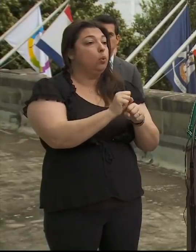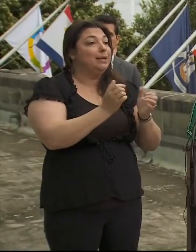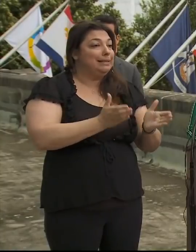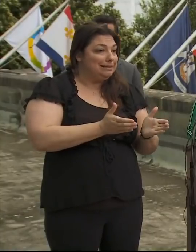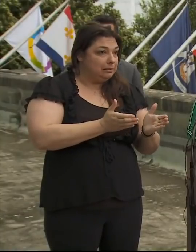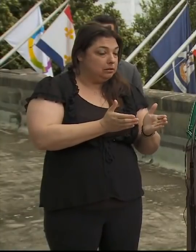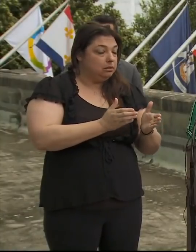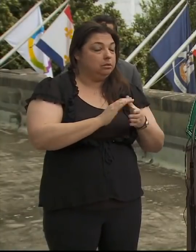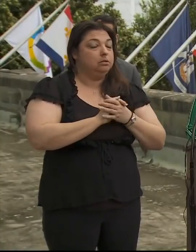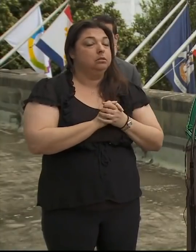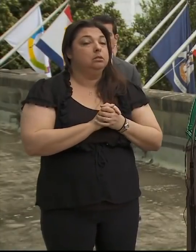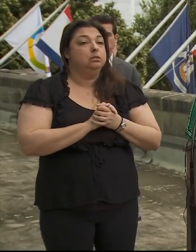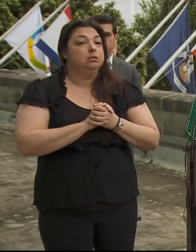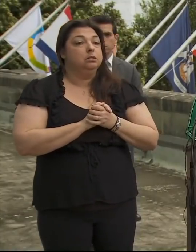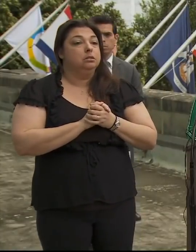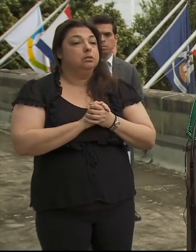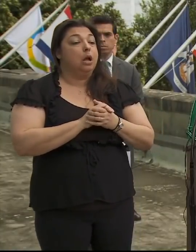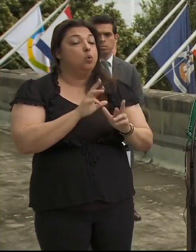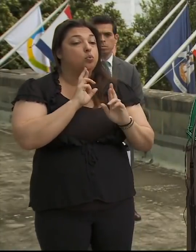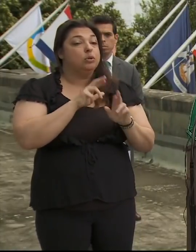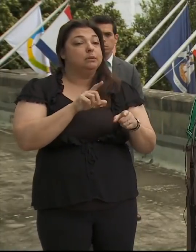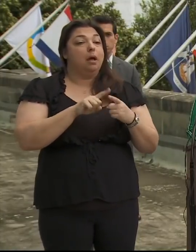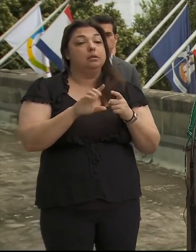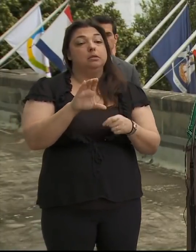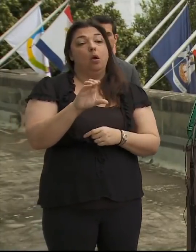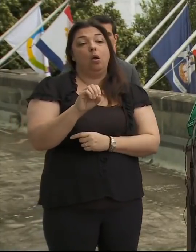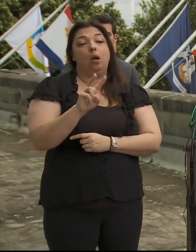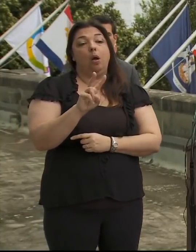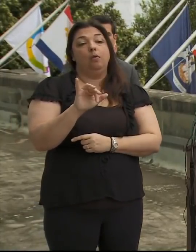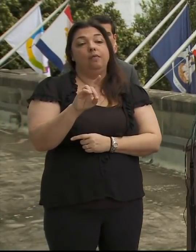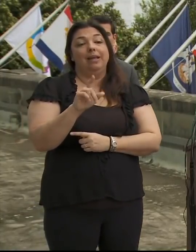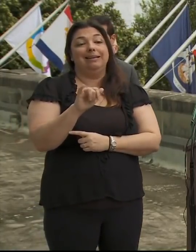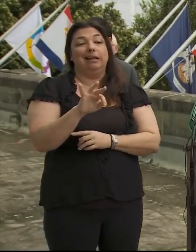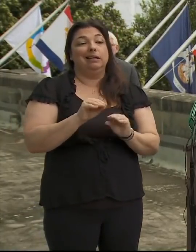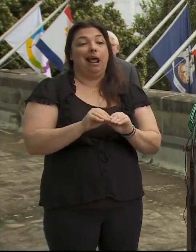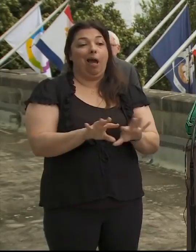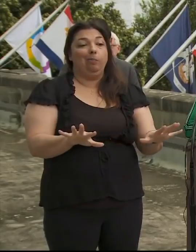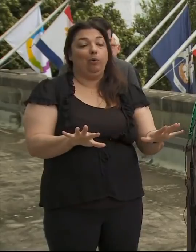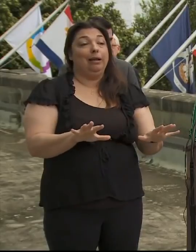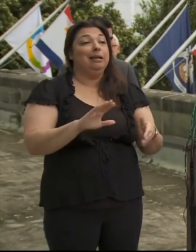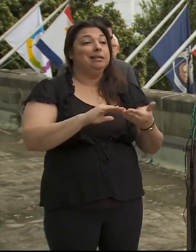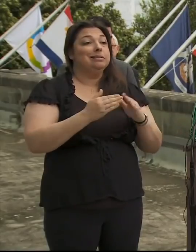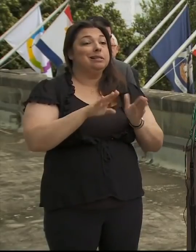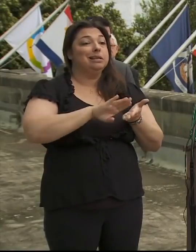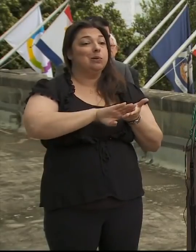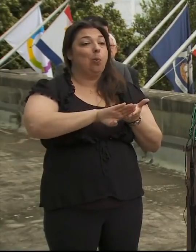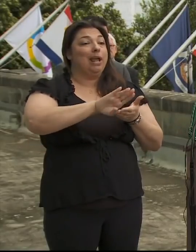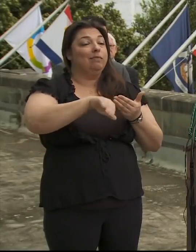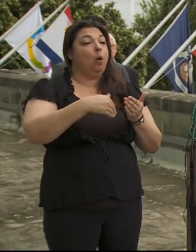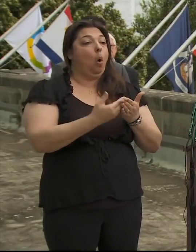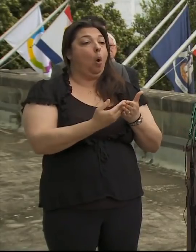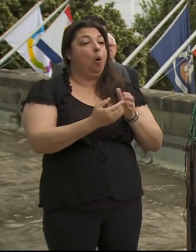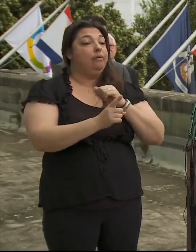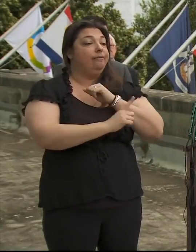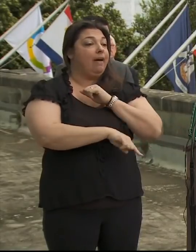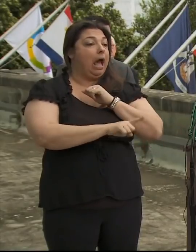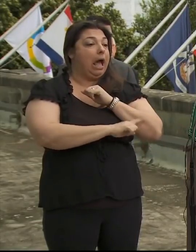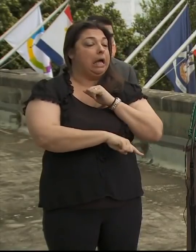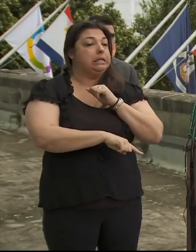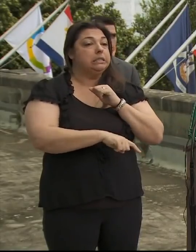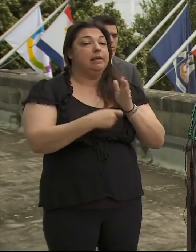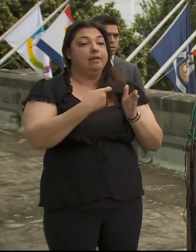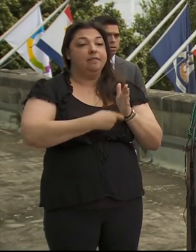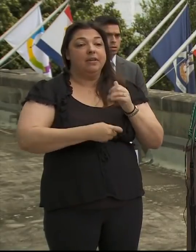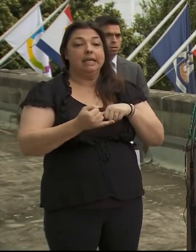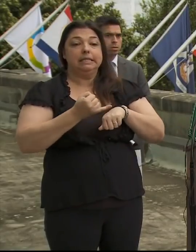employees. In response to the COVID-19 outbreak, the city is waiving all fines and fees and